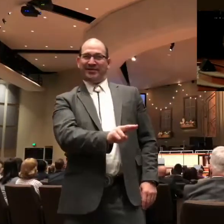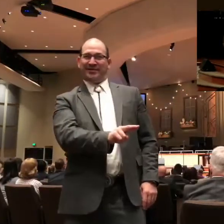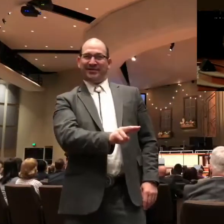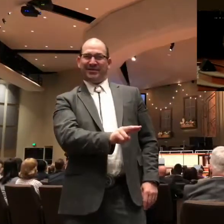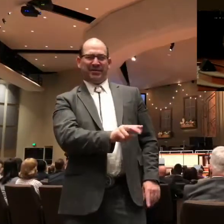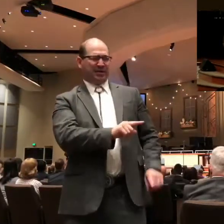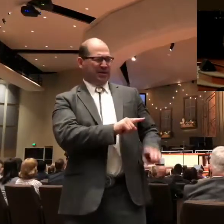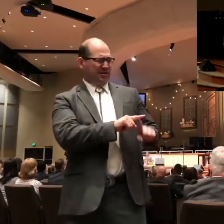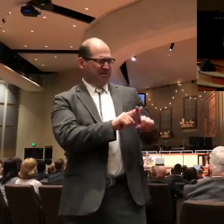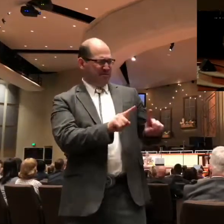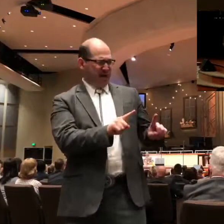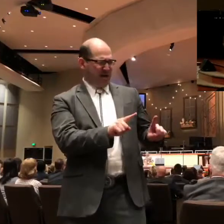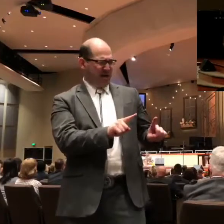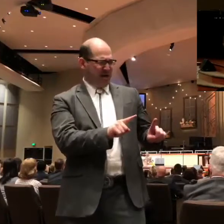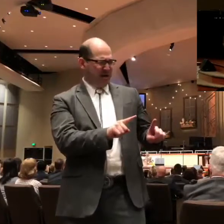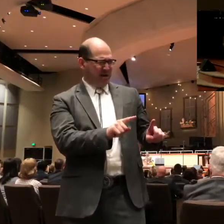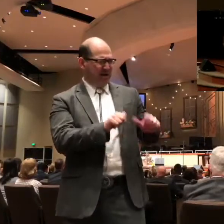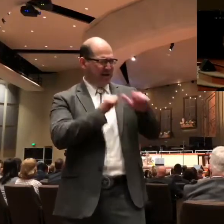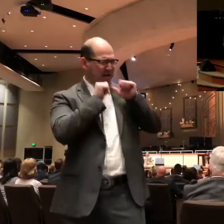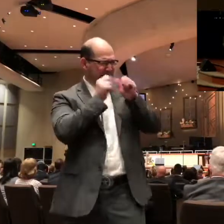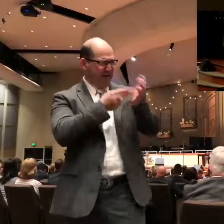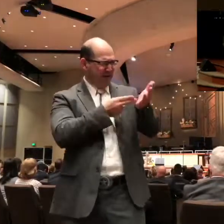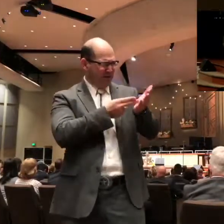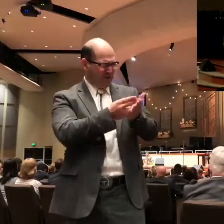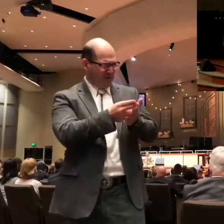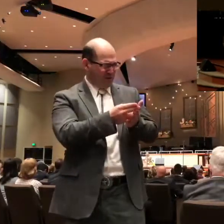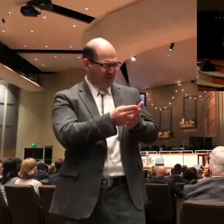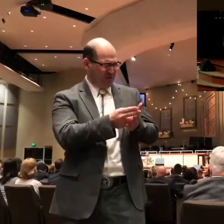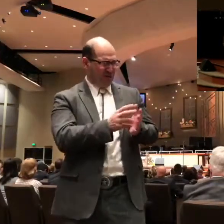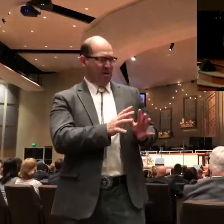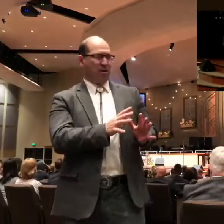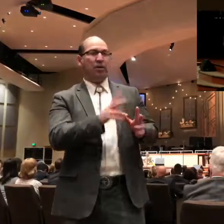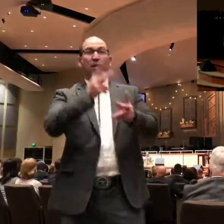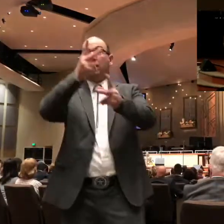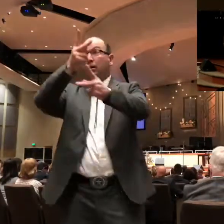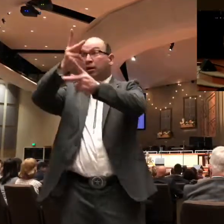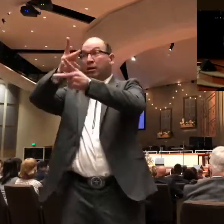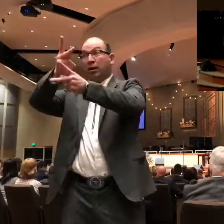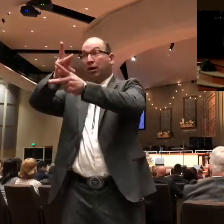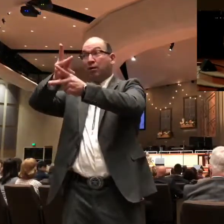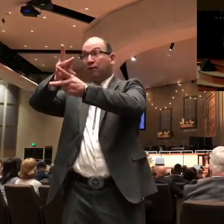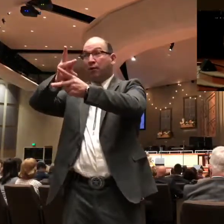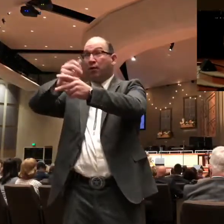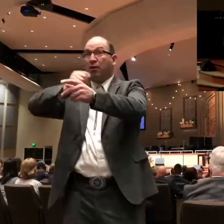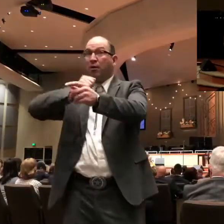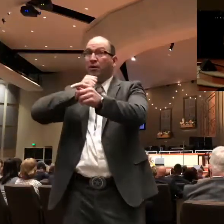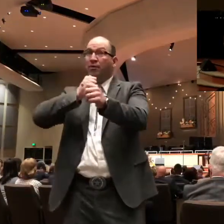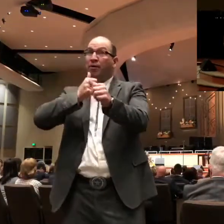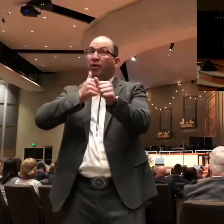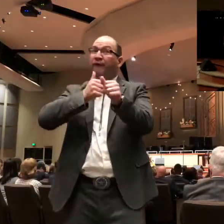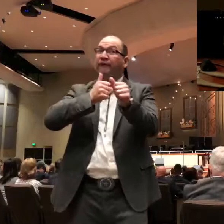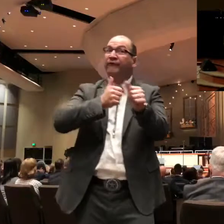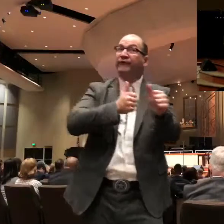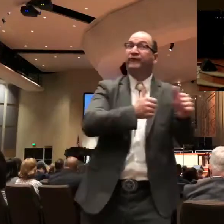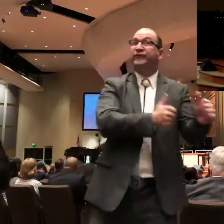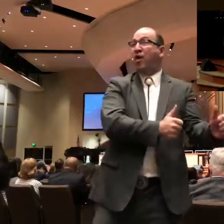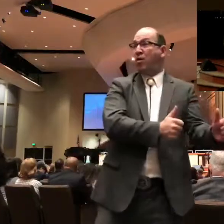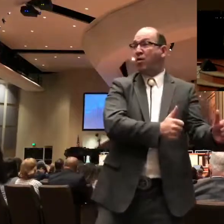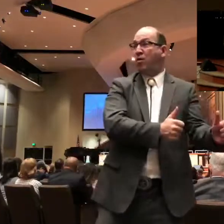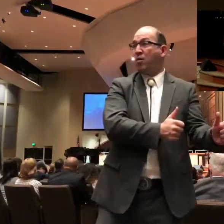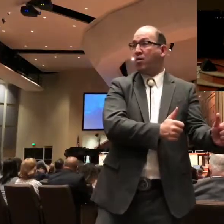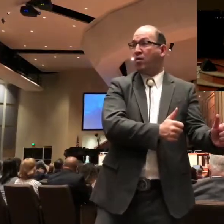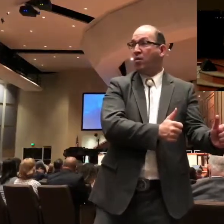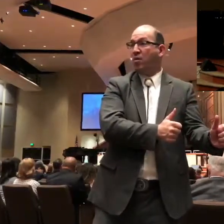they're denying the truth here and there. You be very careful not to apply your heart to something or someone